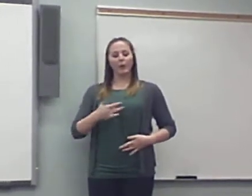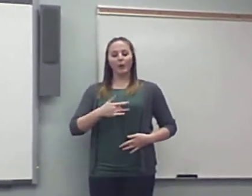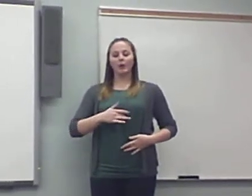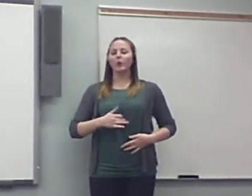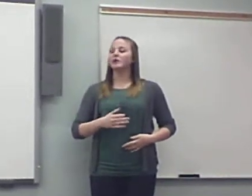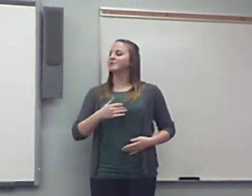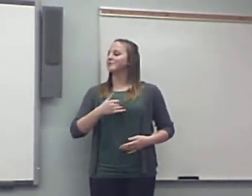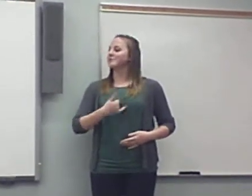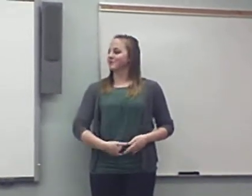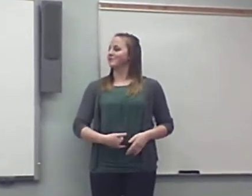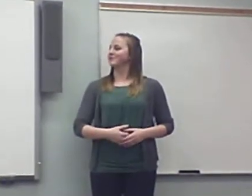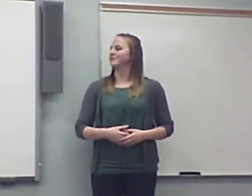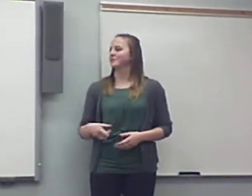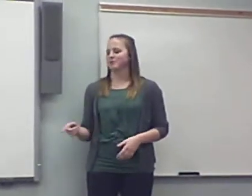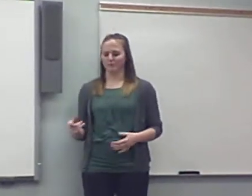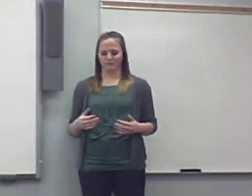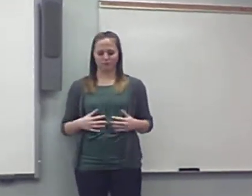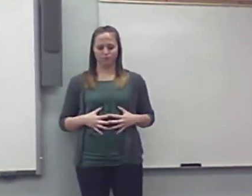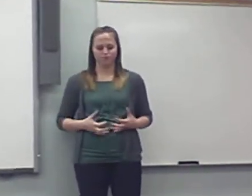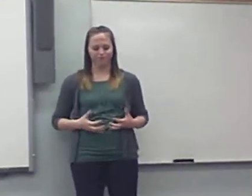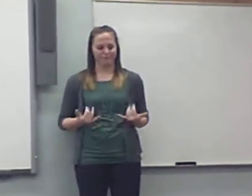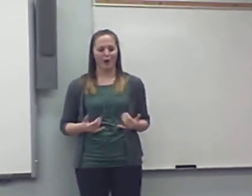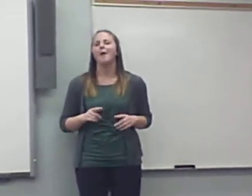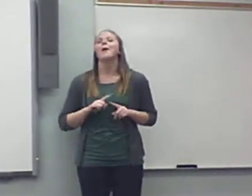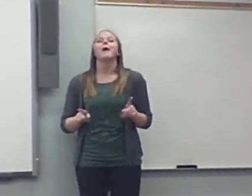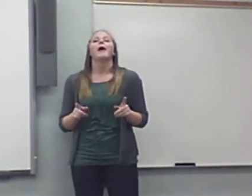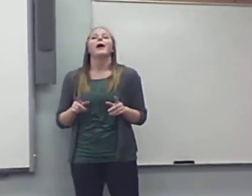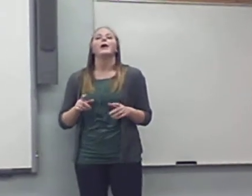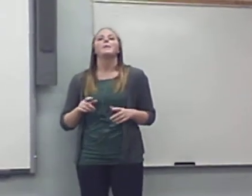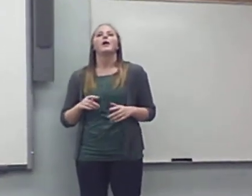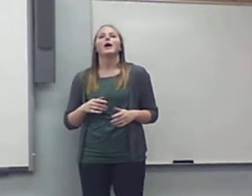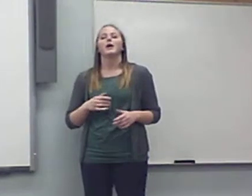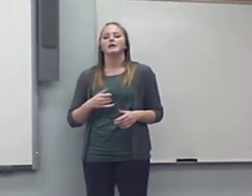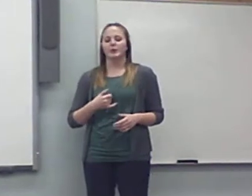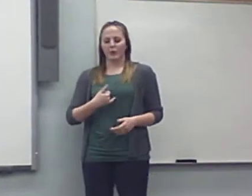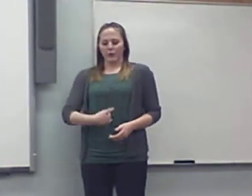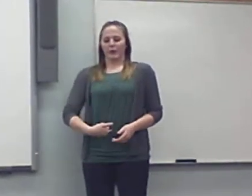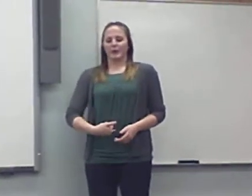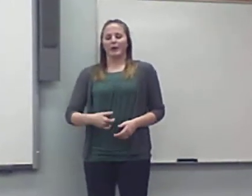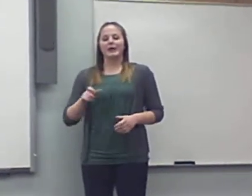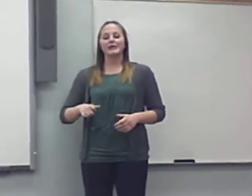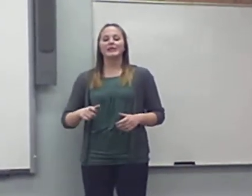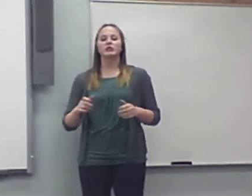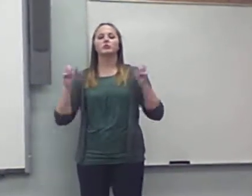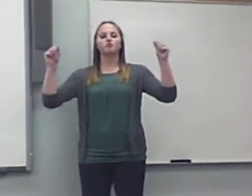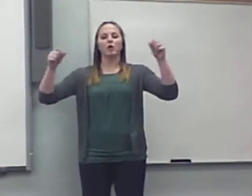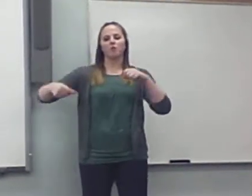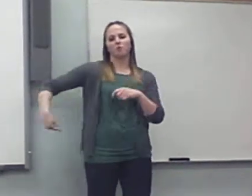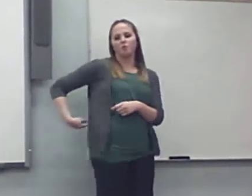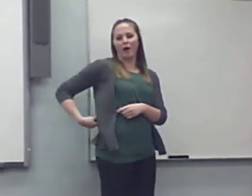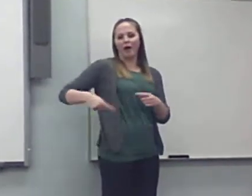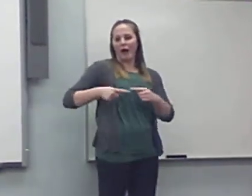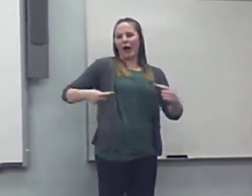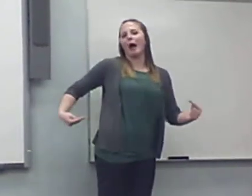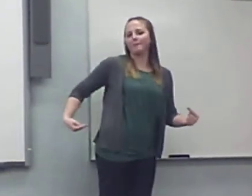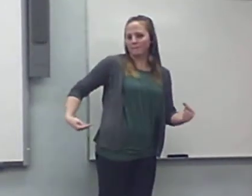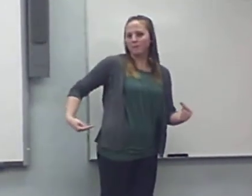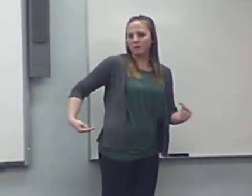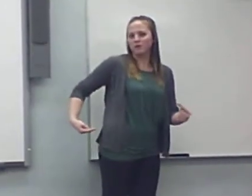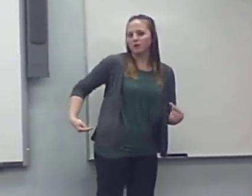not that it is now. If I want this nice and flat, what do I have to exercise? My back, right? So every muscle that I want to see looking nice, right,